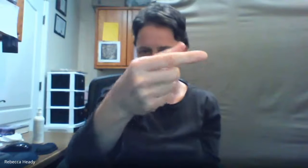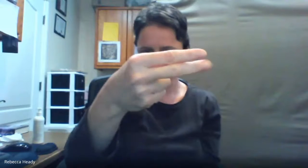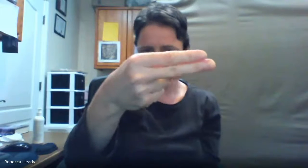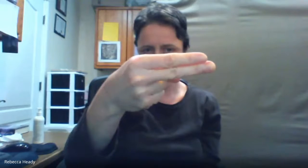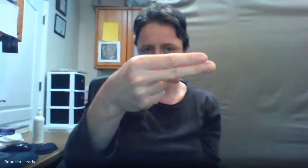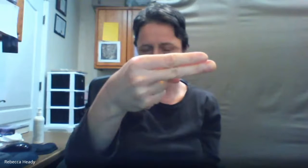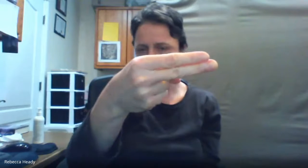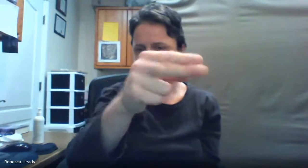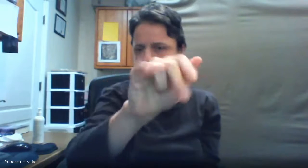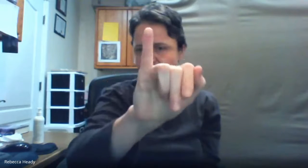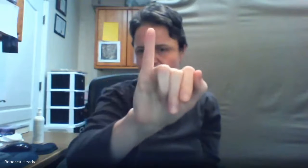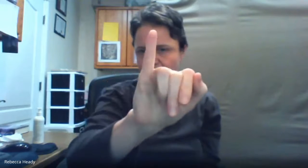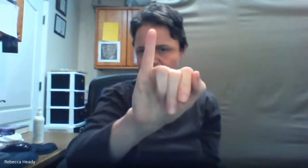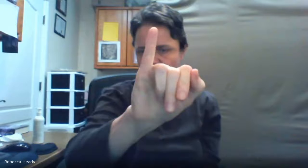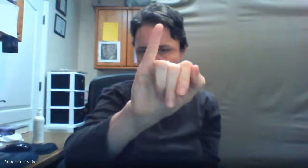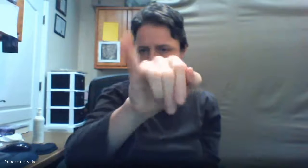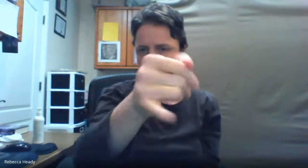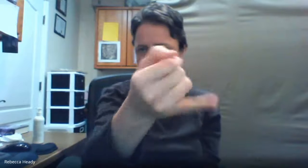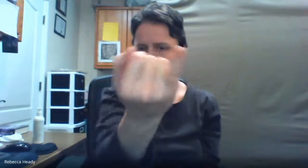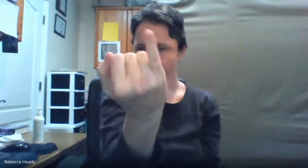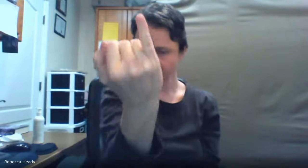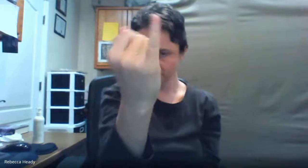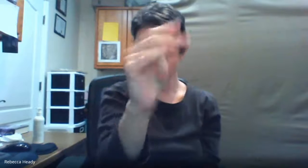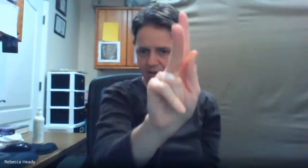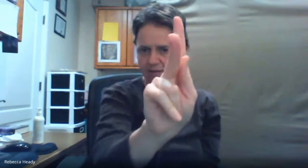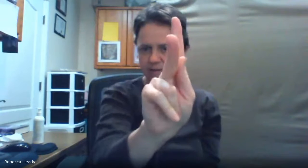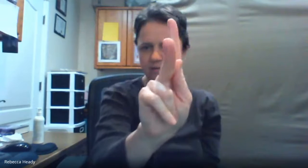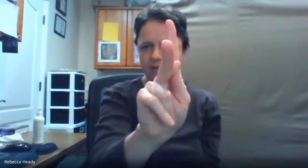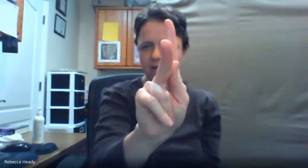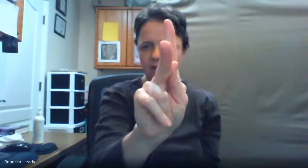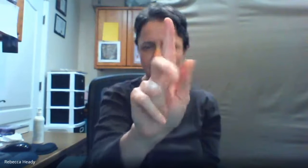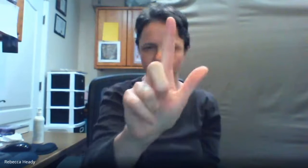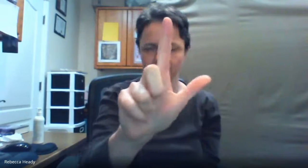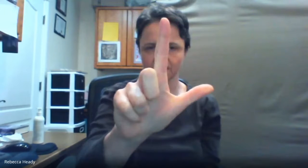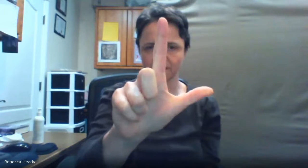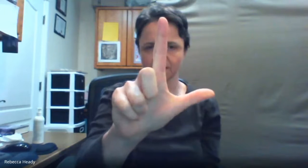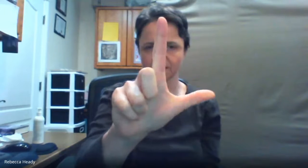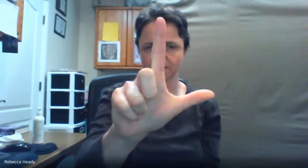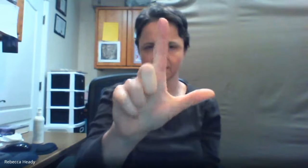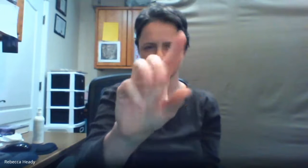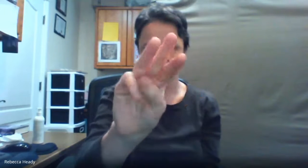G, H, I, J, K, L,